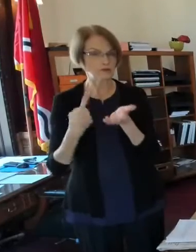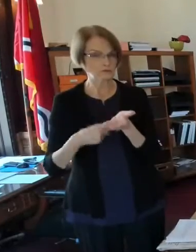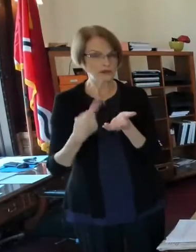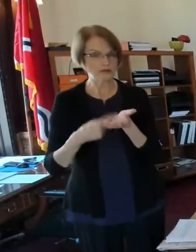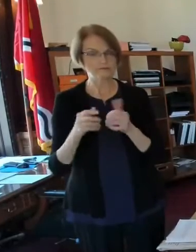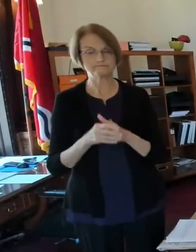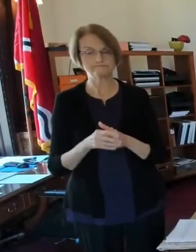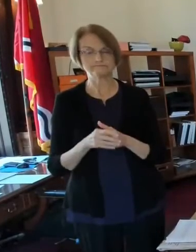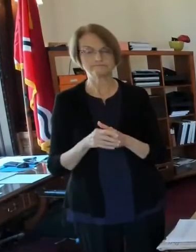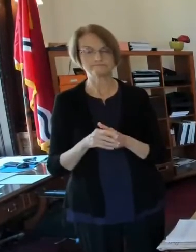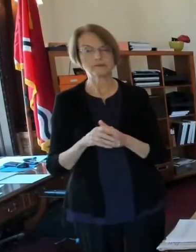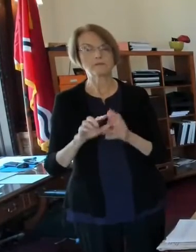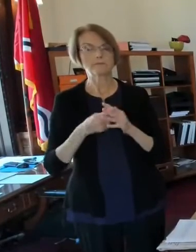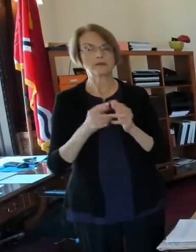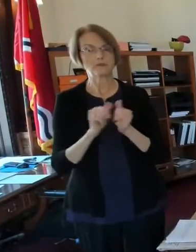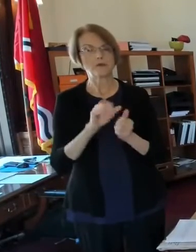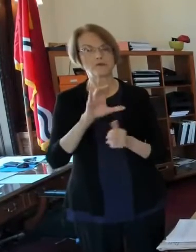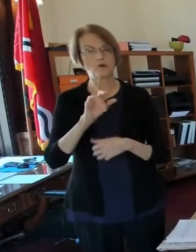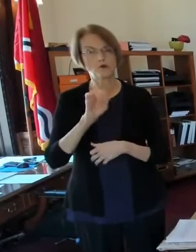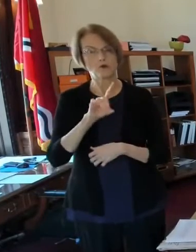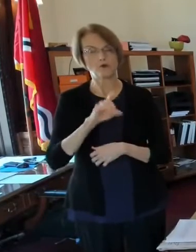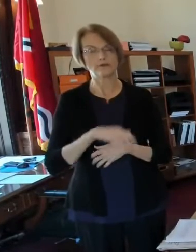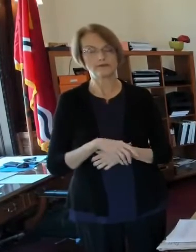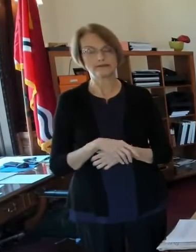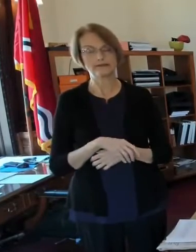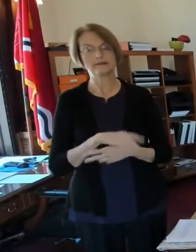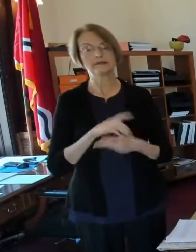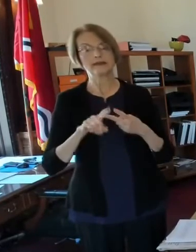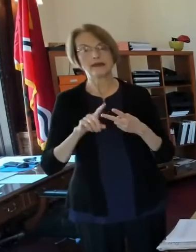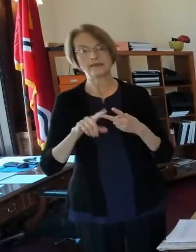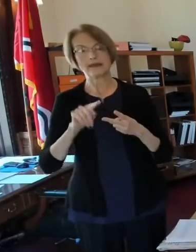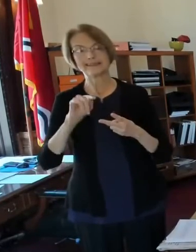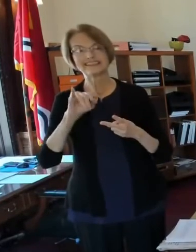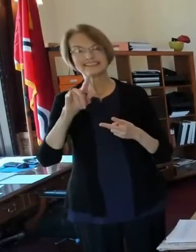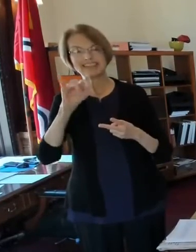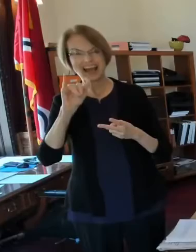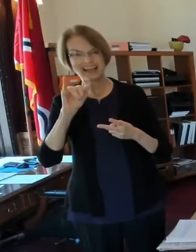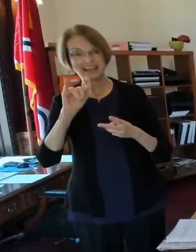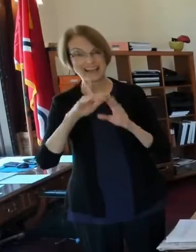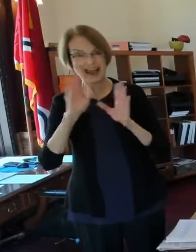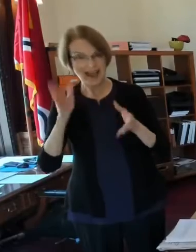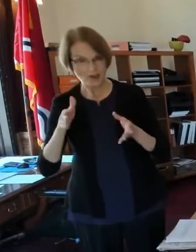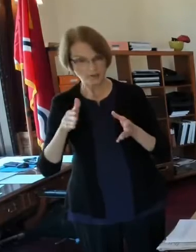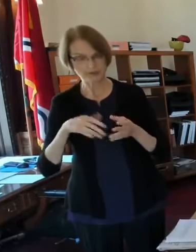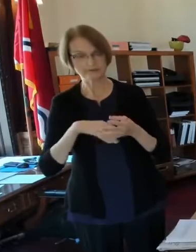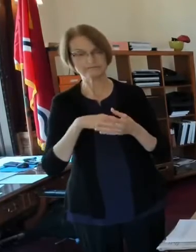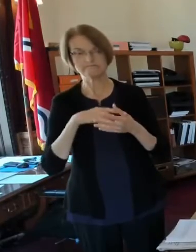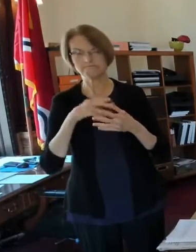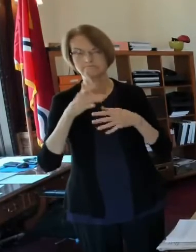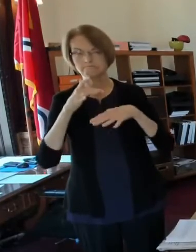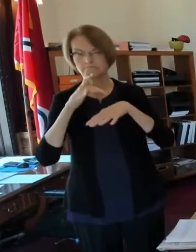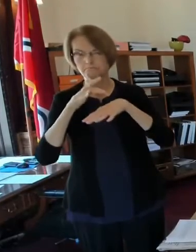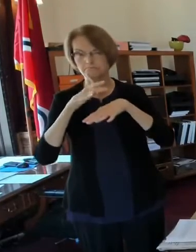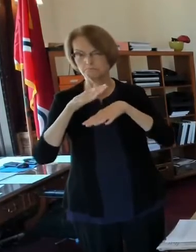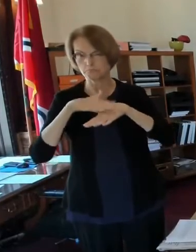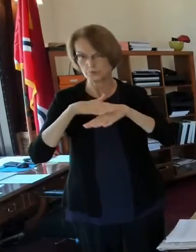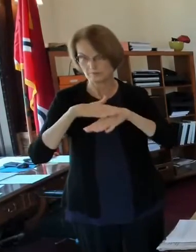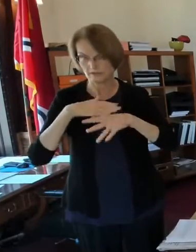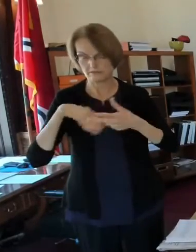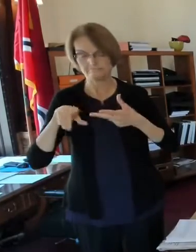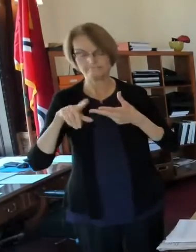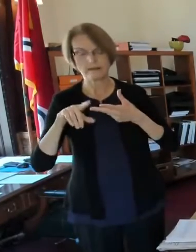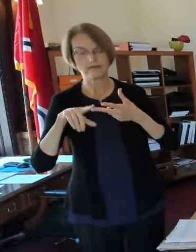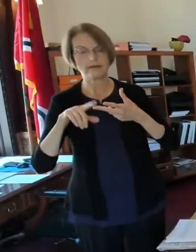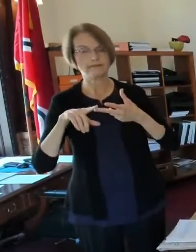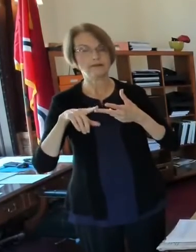begin by talking about COVID. We're going to talk about tiny houses for a minute. And we're going to talk just a little bit about the election